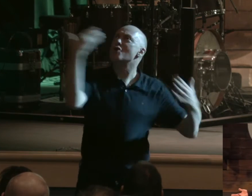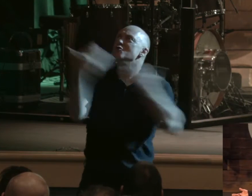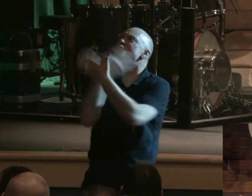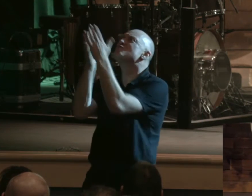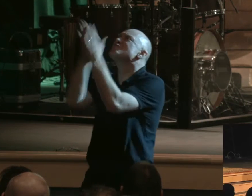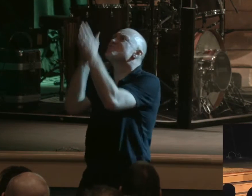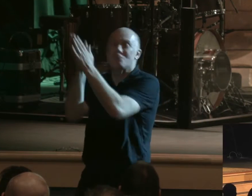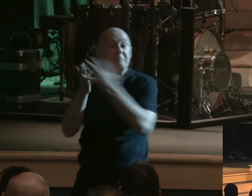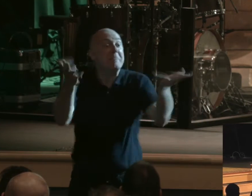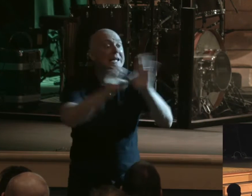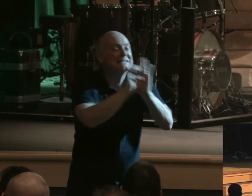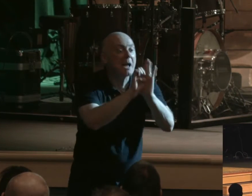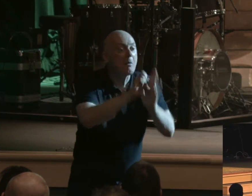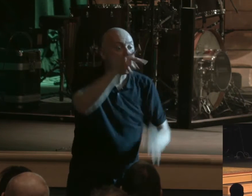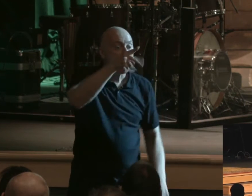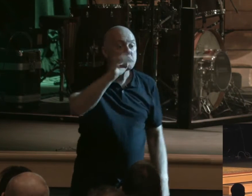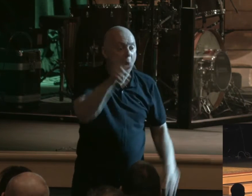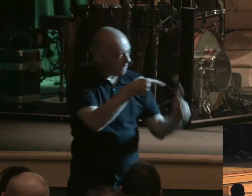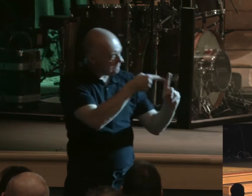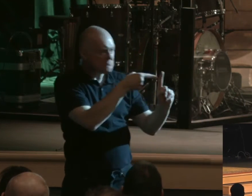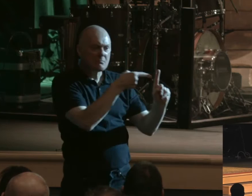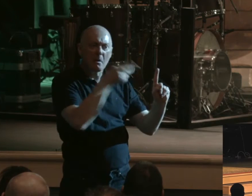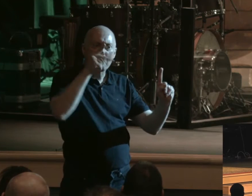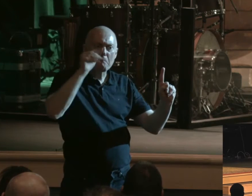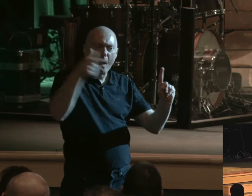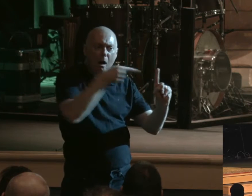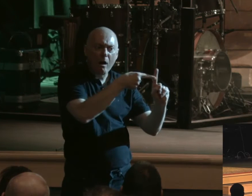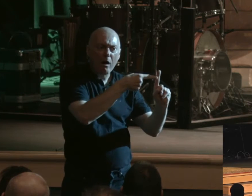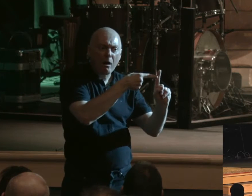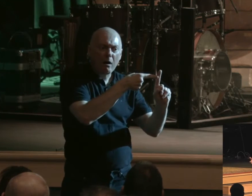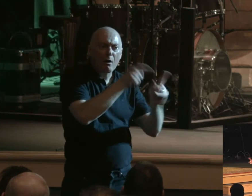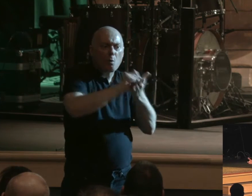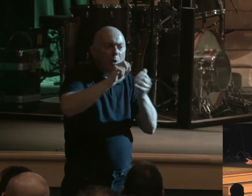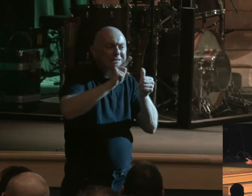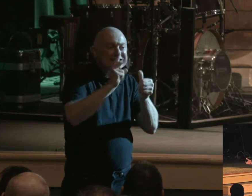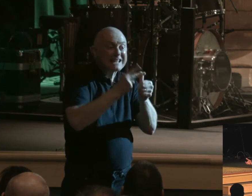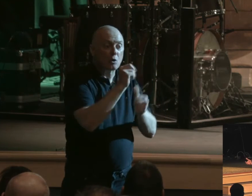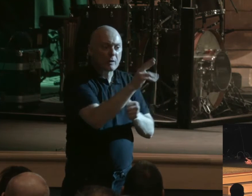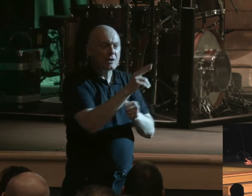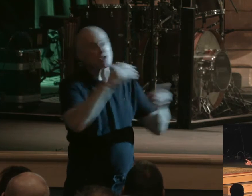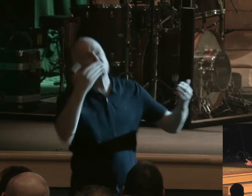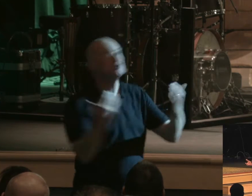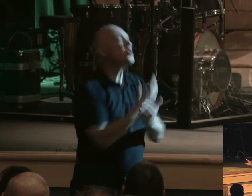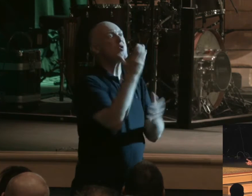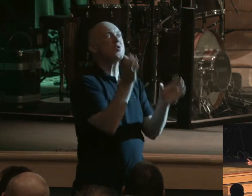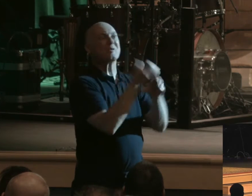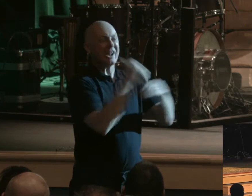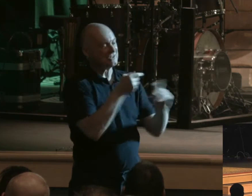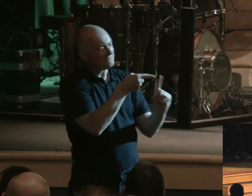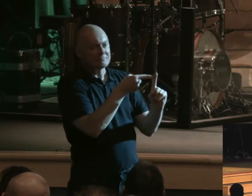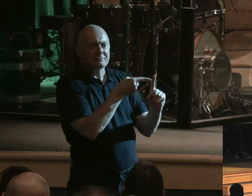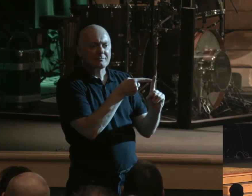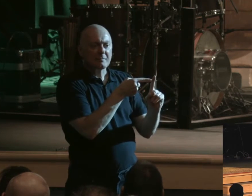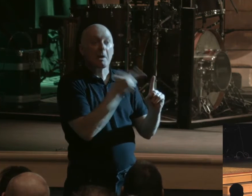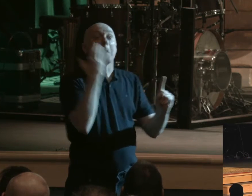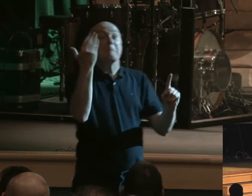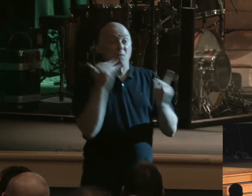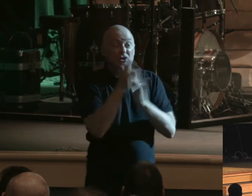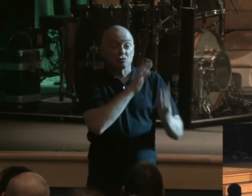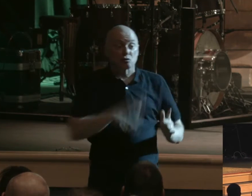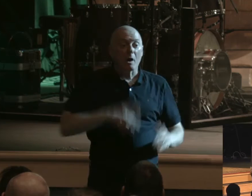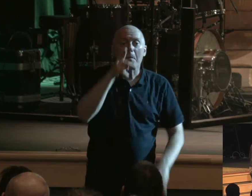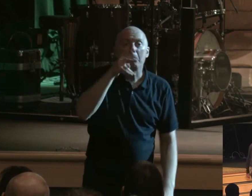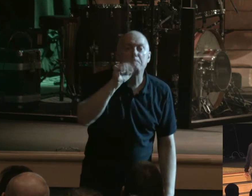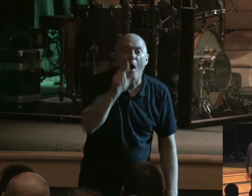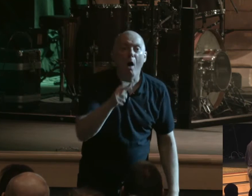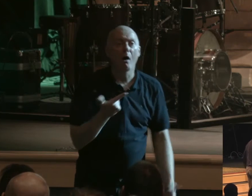A case in point to this is the Apostle Paul, who wrote 2 Corinthians on the idea of being made new, called new creation. Before Jesus Christ,